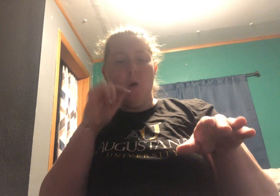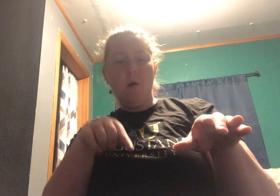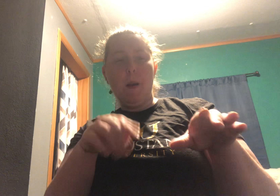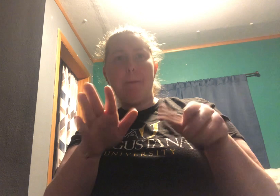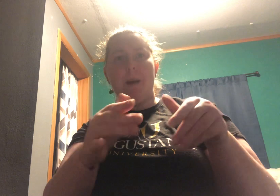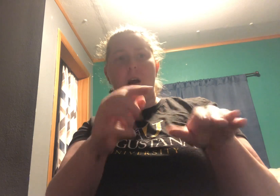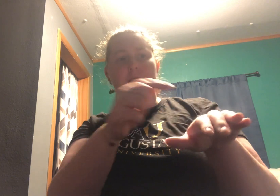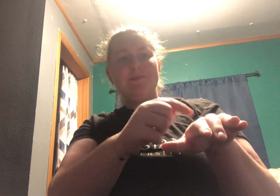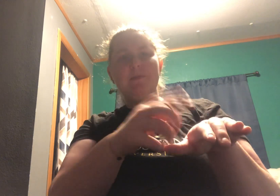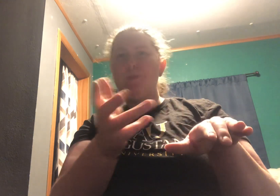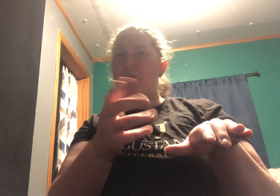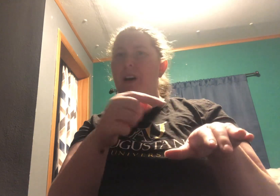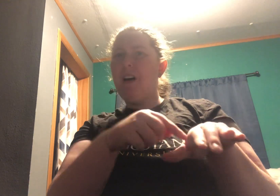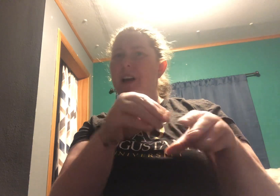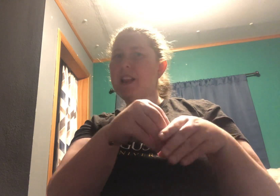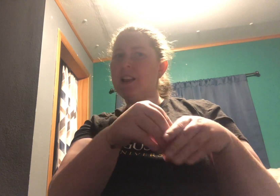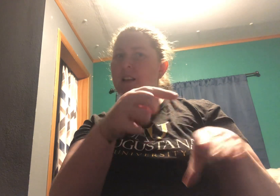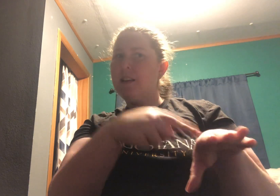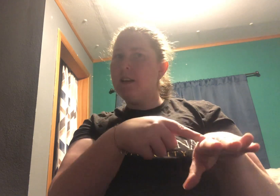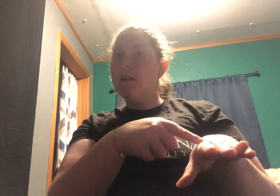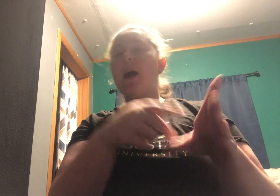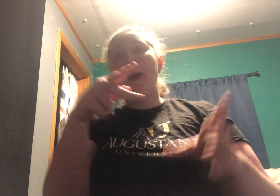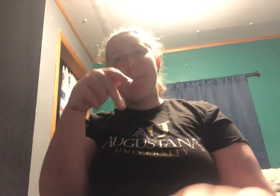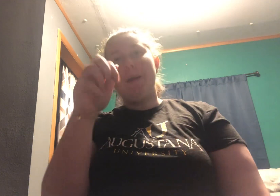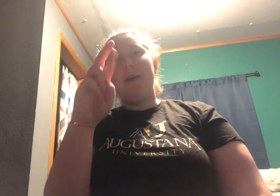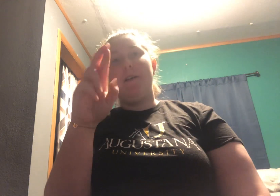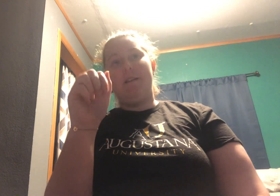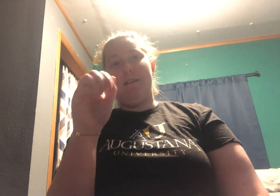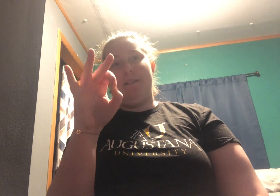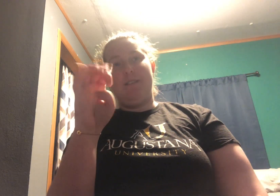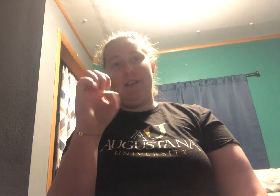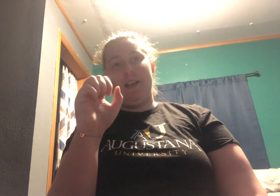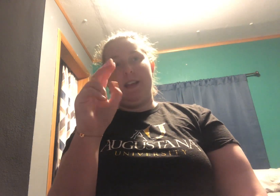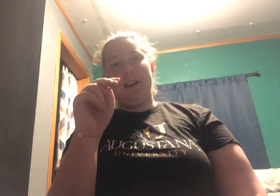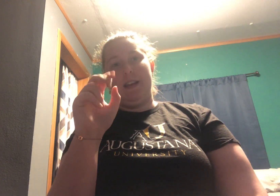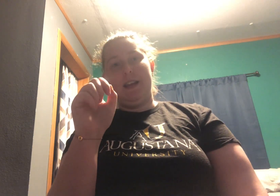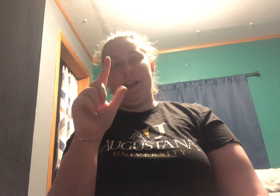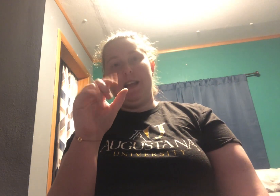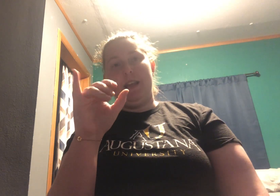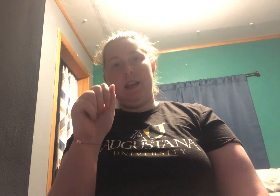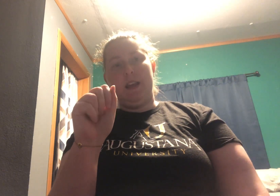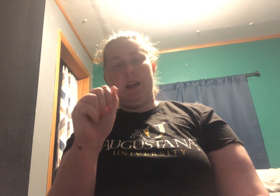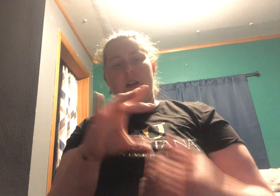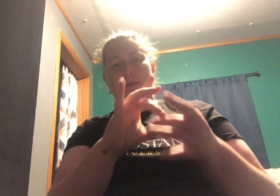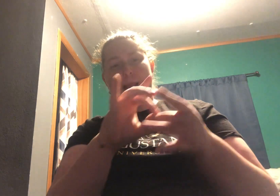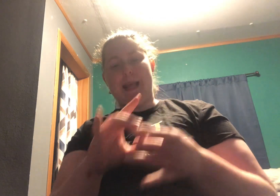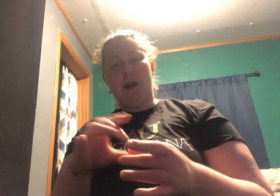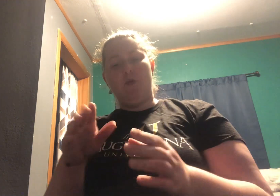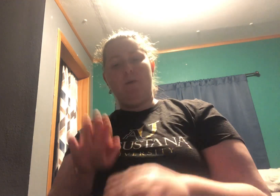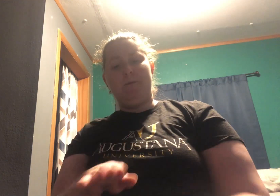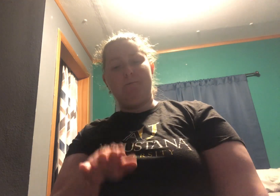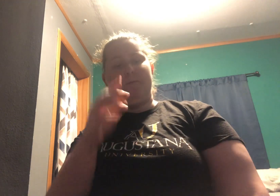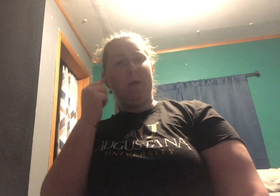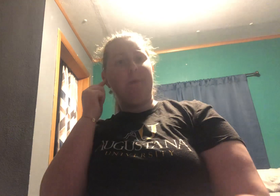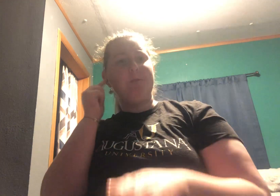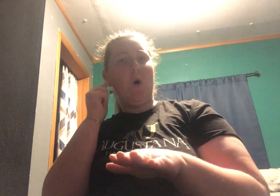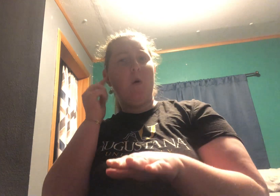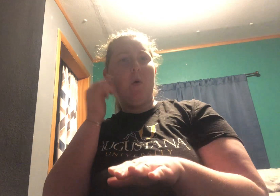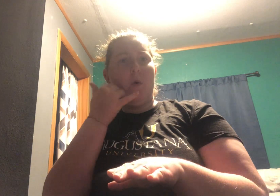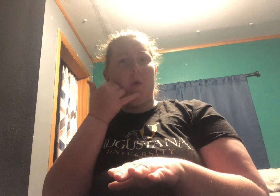just gonna be paraphernalia. Some paraphernalia relating to this, right? This is the main thing, the iPhone. Right, but